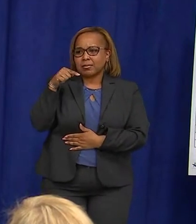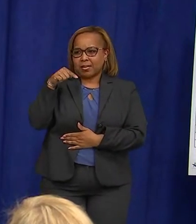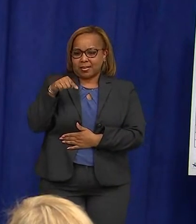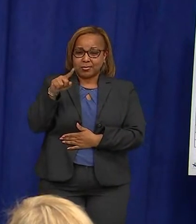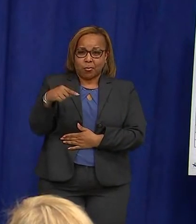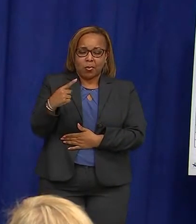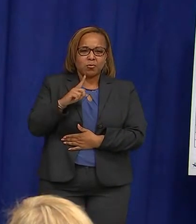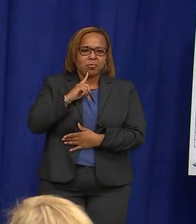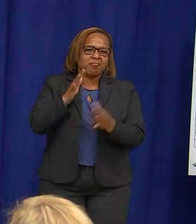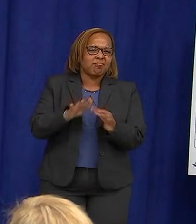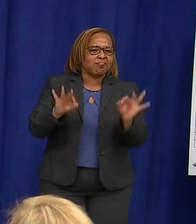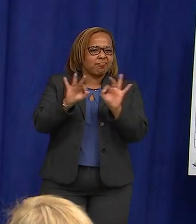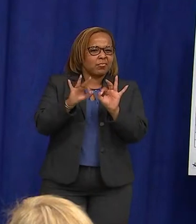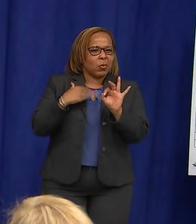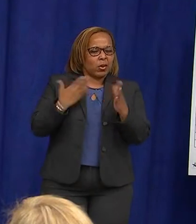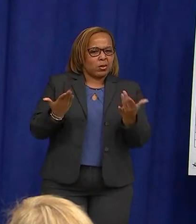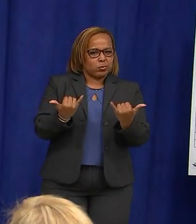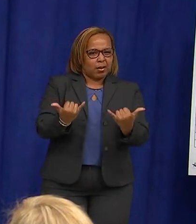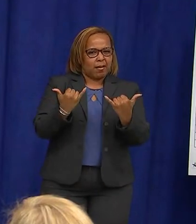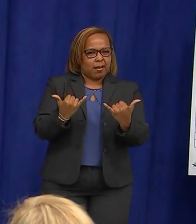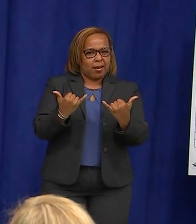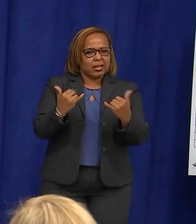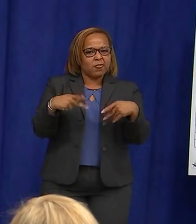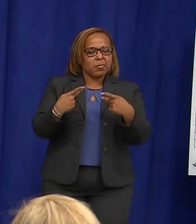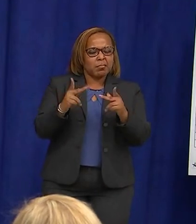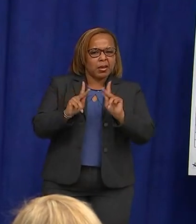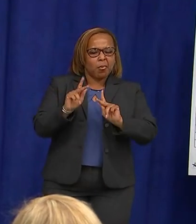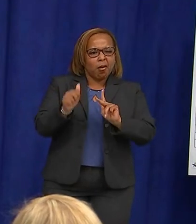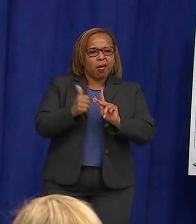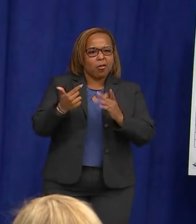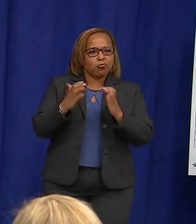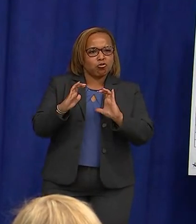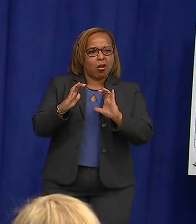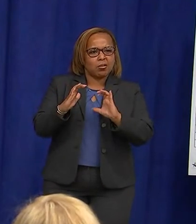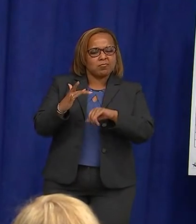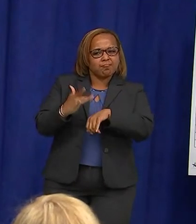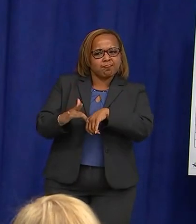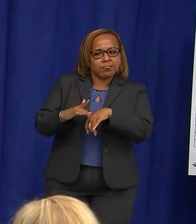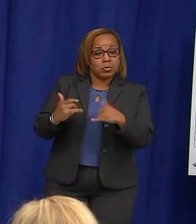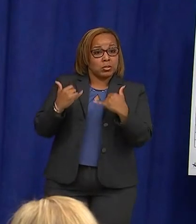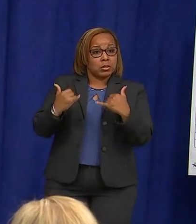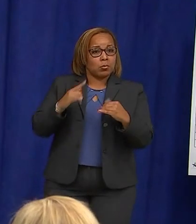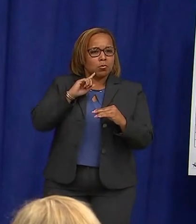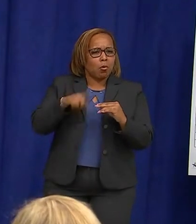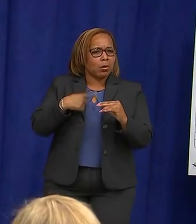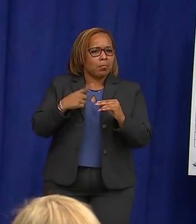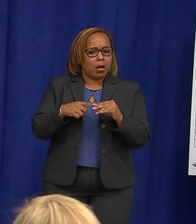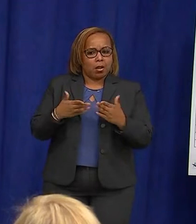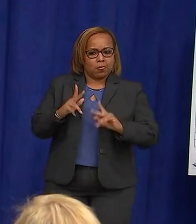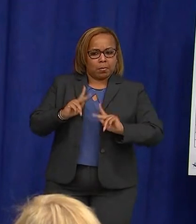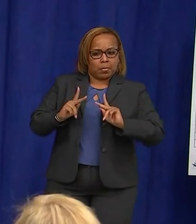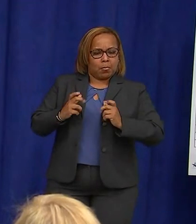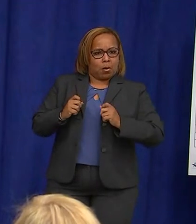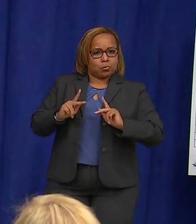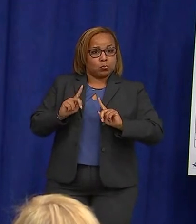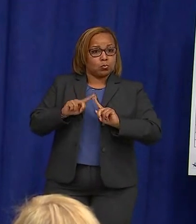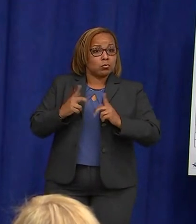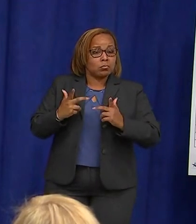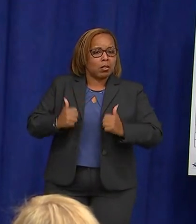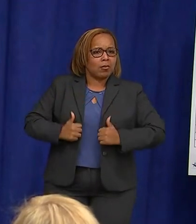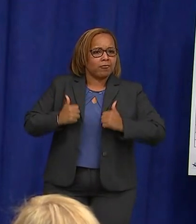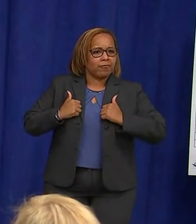it's only fitting that we're here today to give people another chance. Today we're talking about giving people a chance to